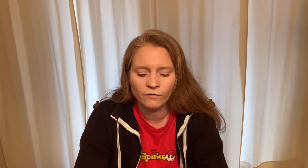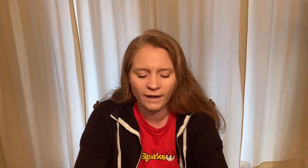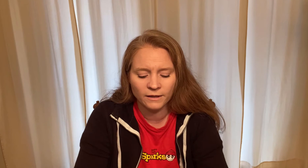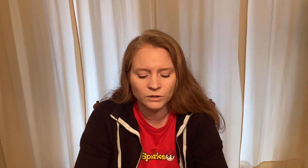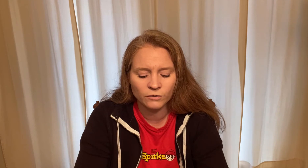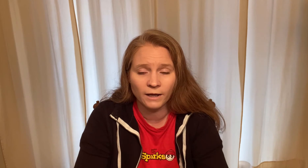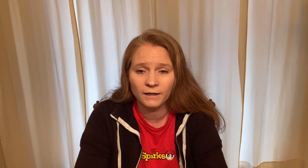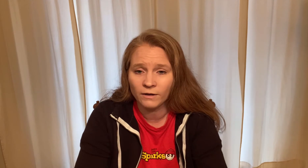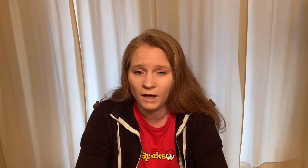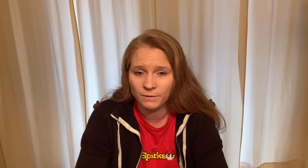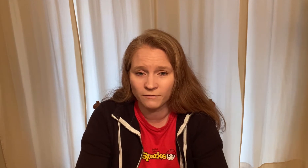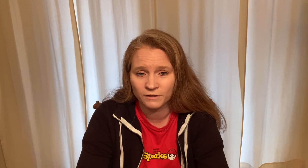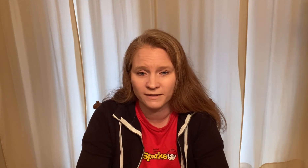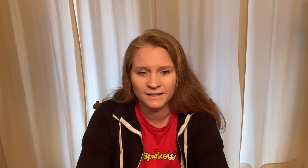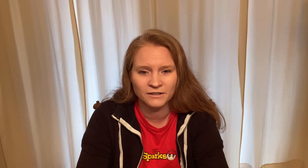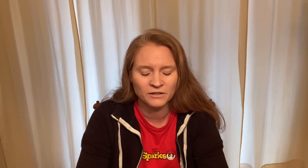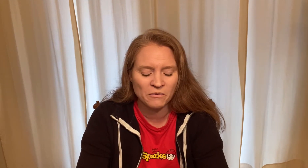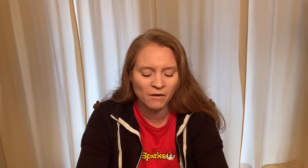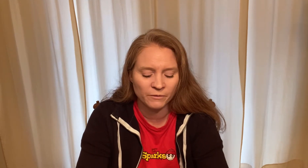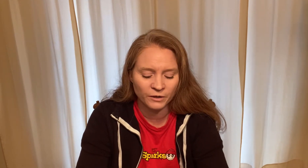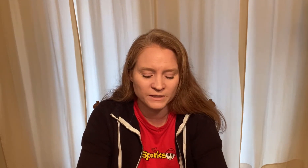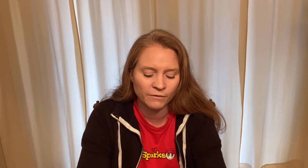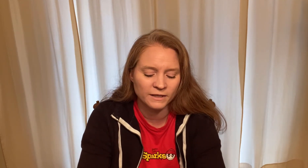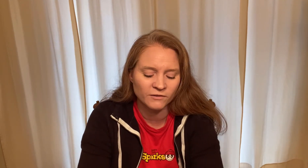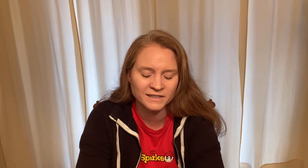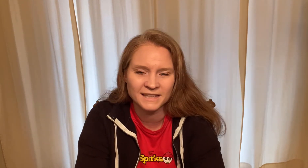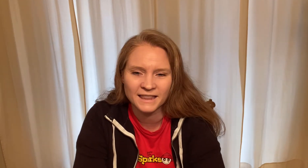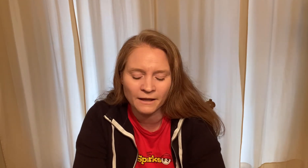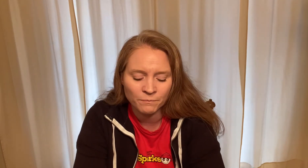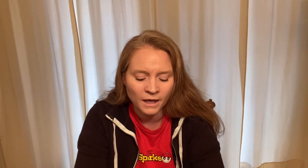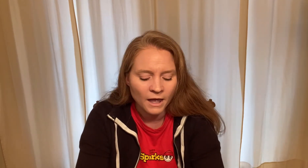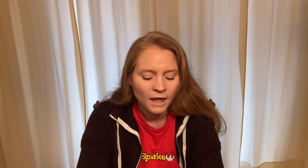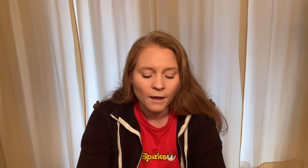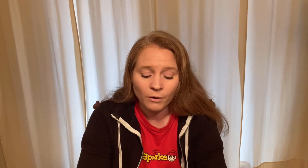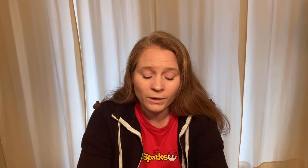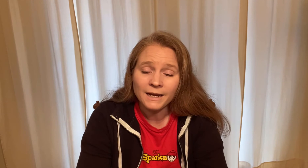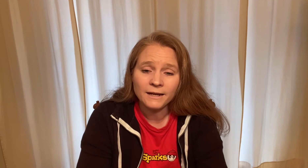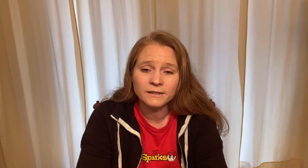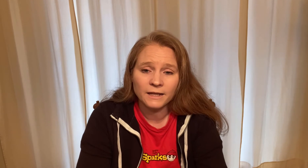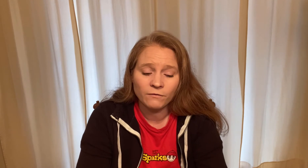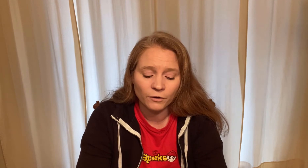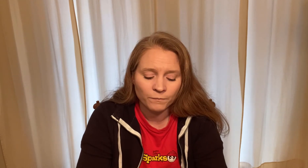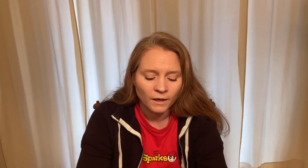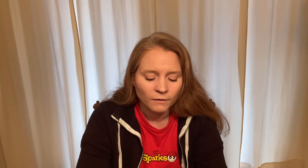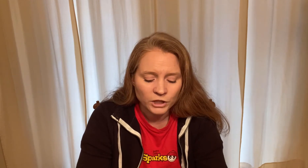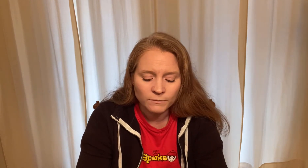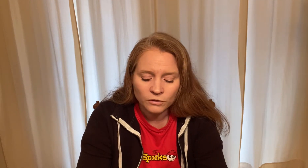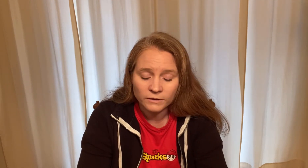them too. And even a Cubbies verse falls in here, so you all will know some of these verses, I think. But we need a Savior. James 2:10